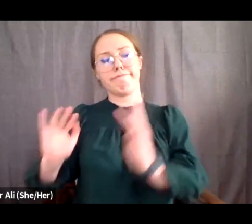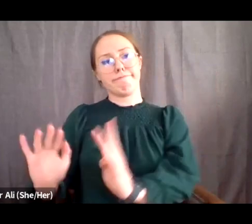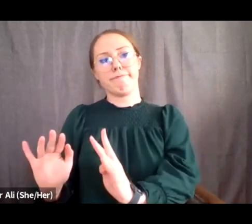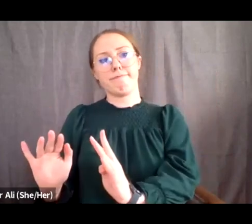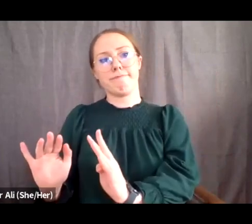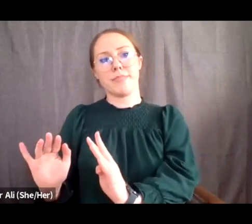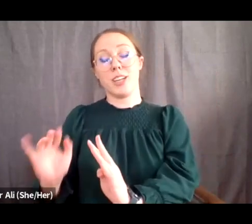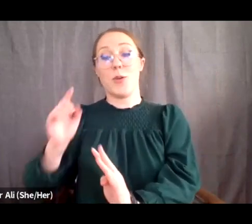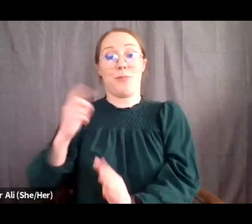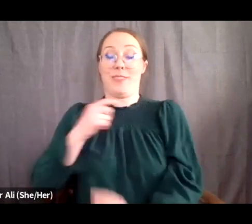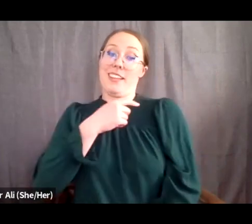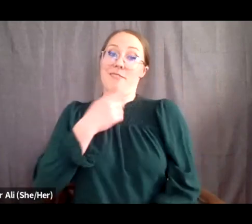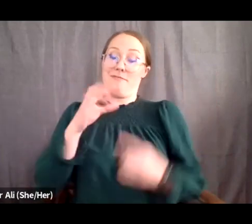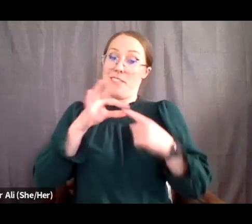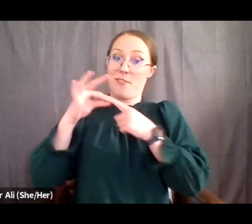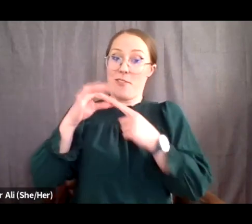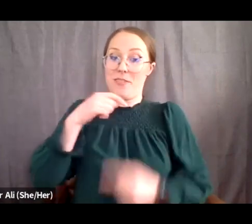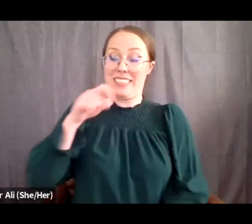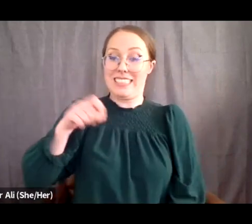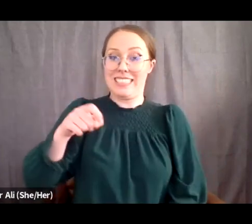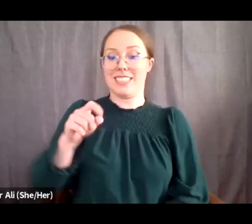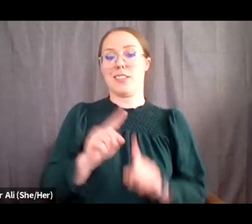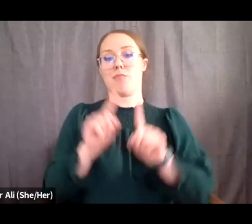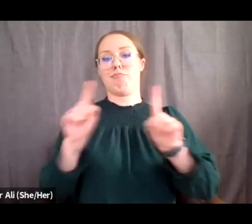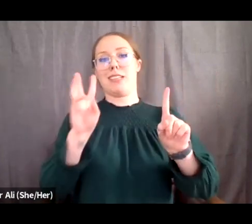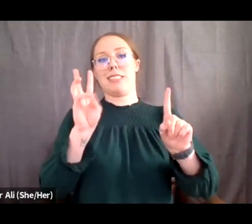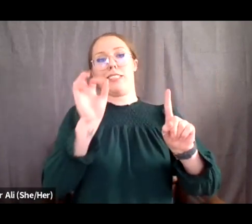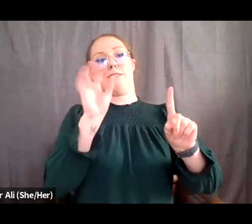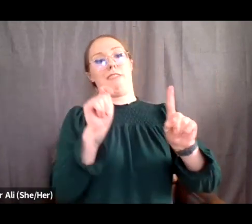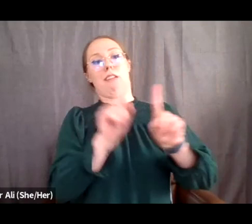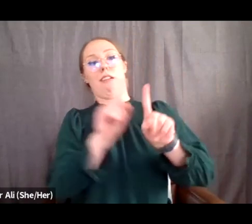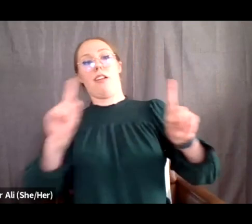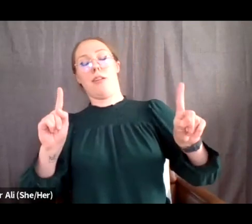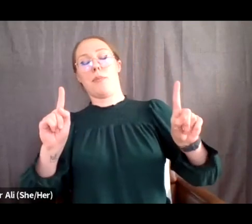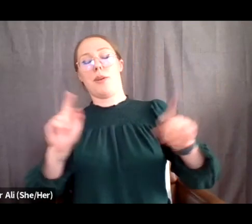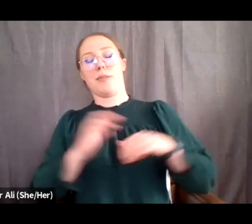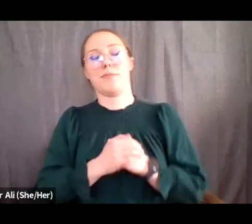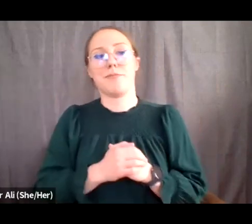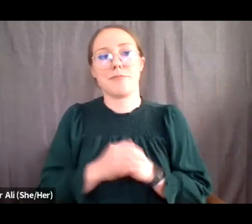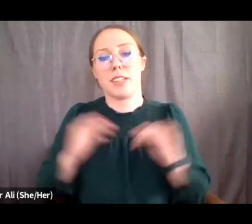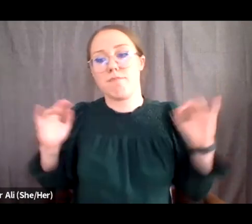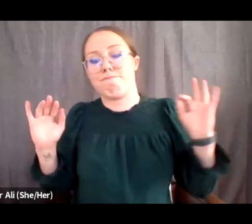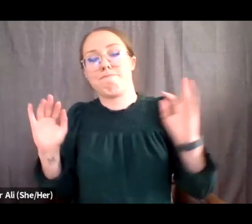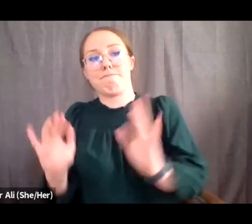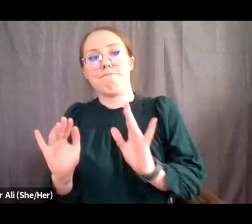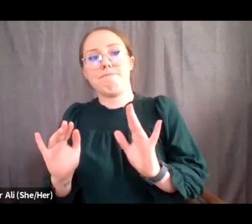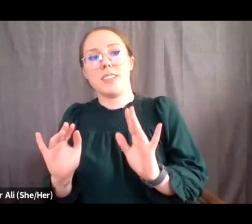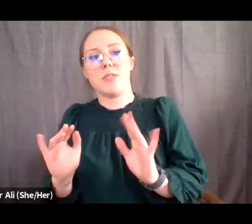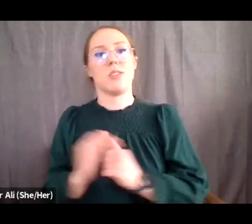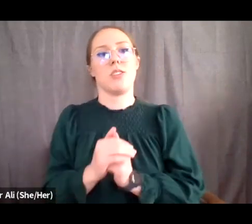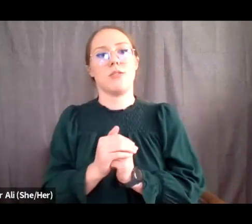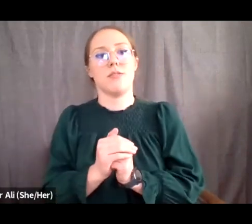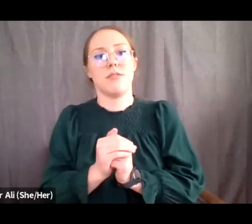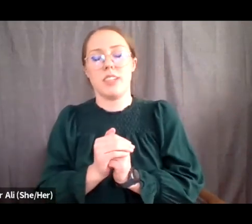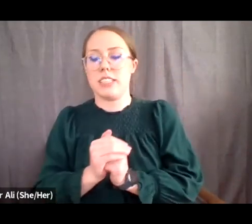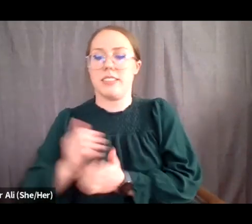stand 6 feet apart, and we wielded the sword of creative expression, a sword that guards against those who would attempt